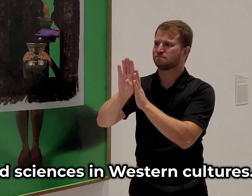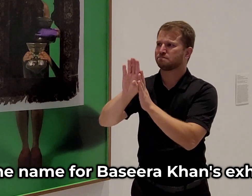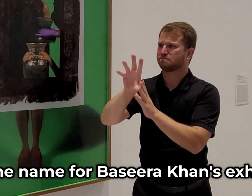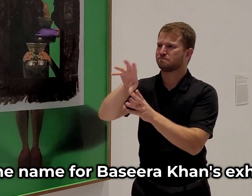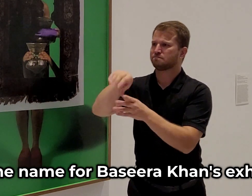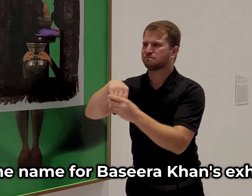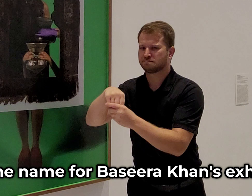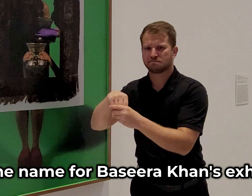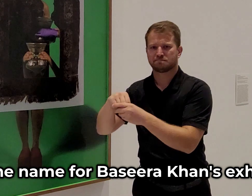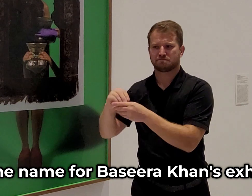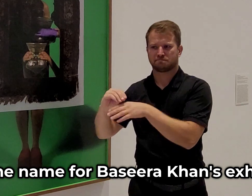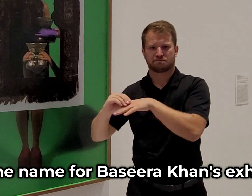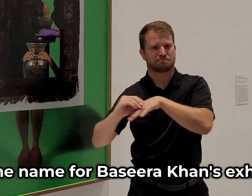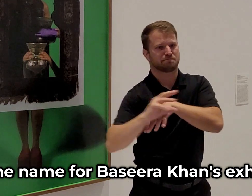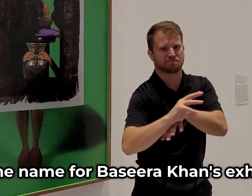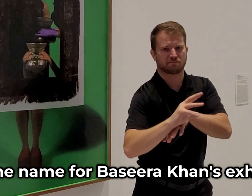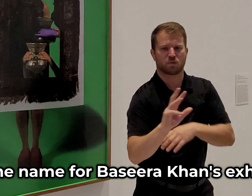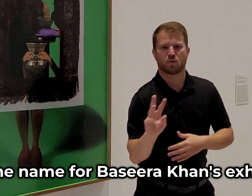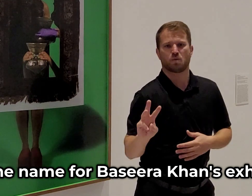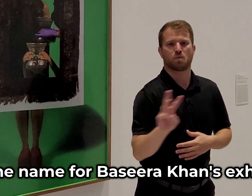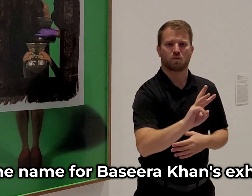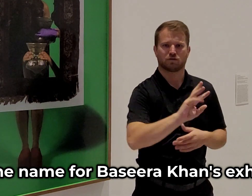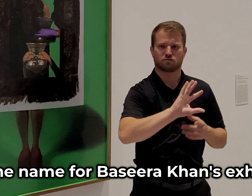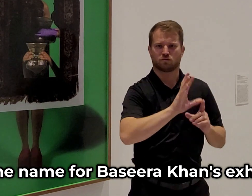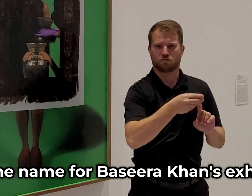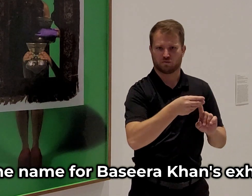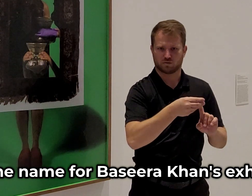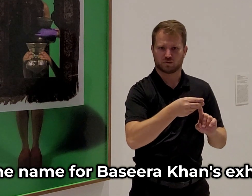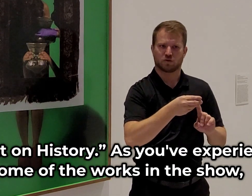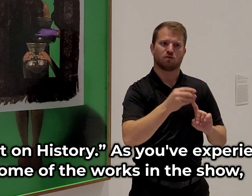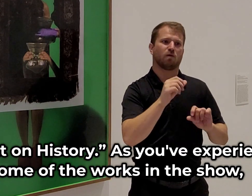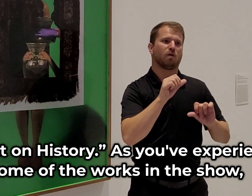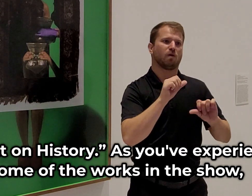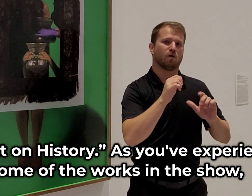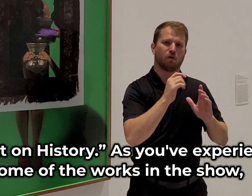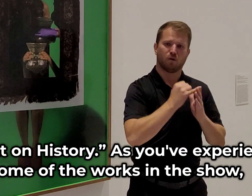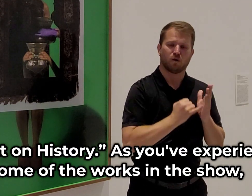Consider the name for Basira Khan's exhibition, Weight on History.